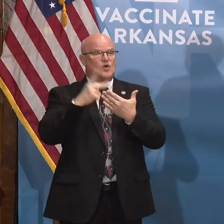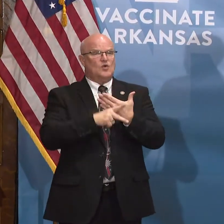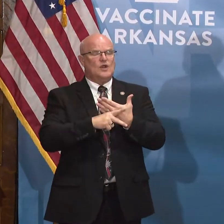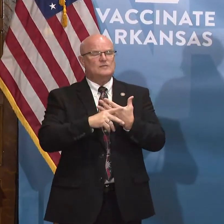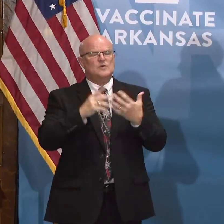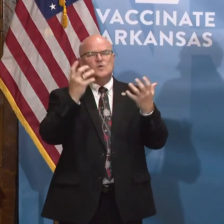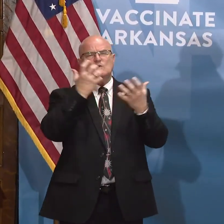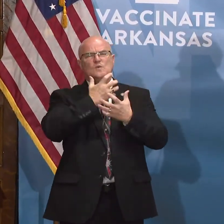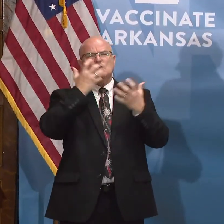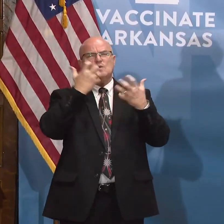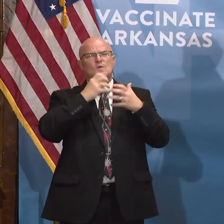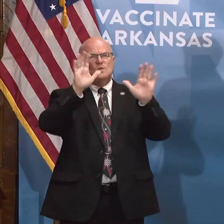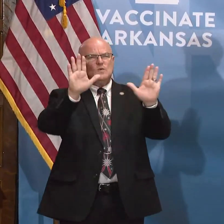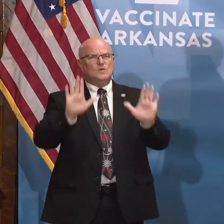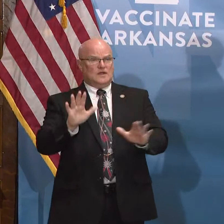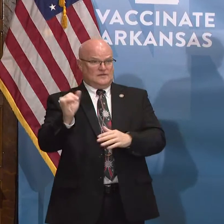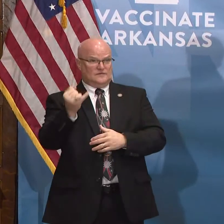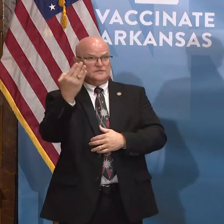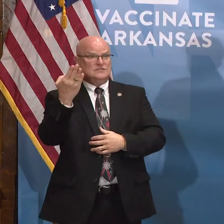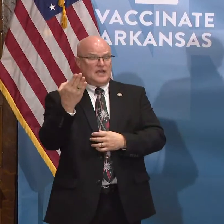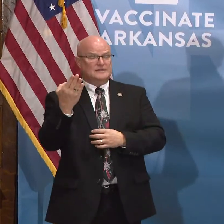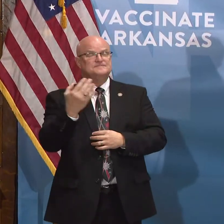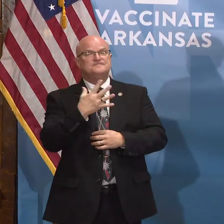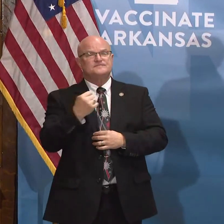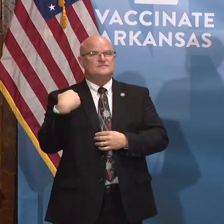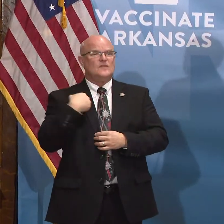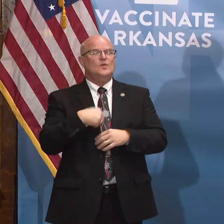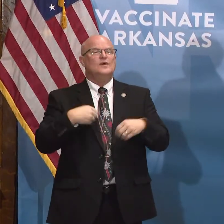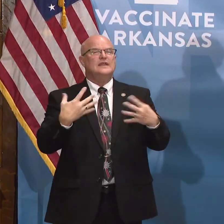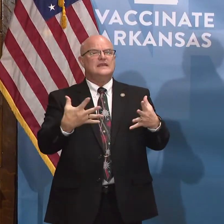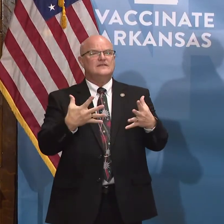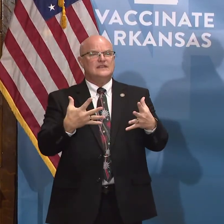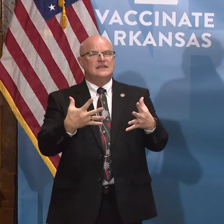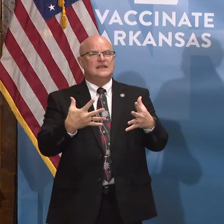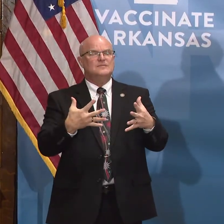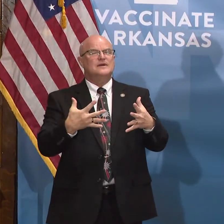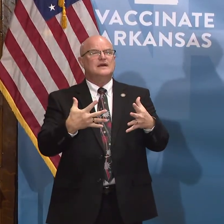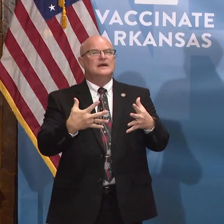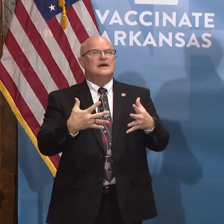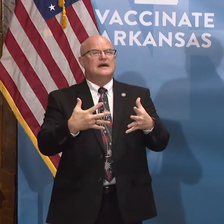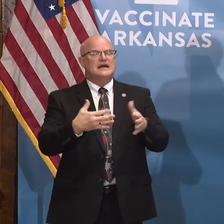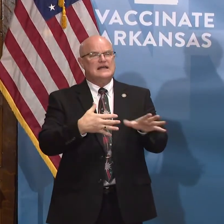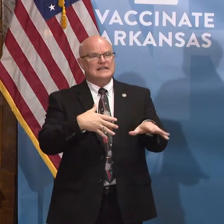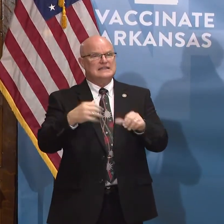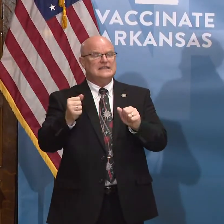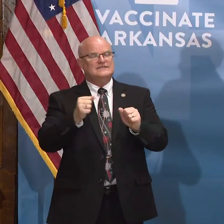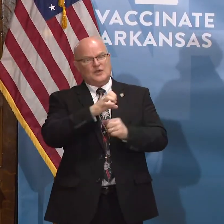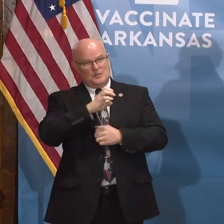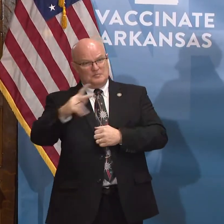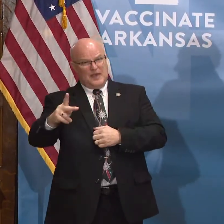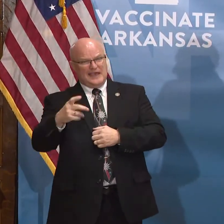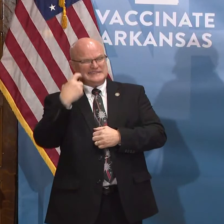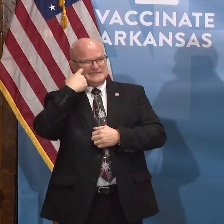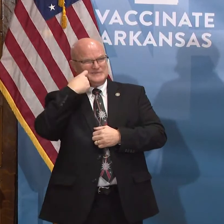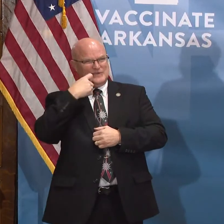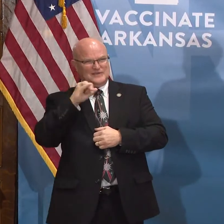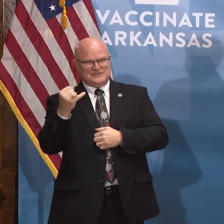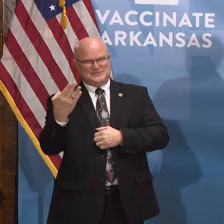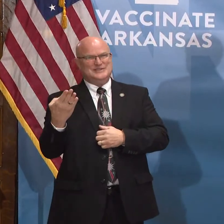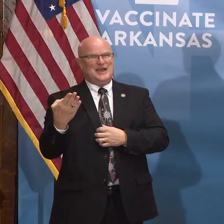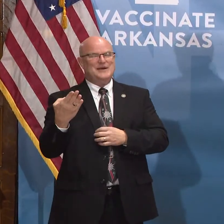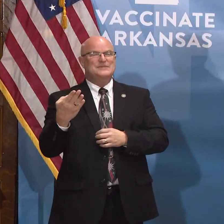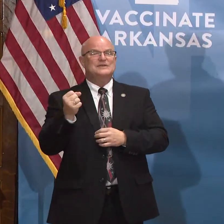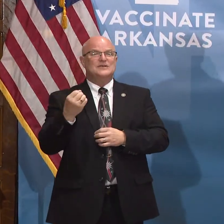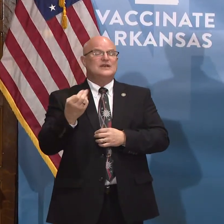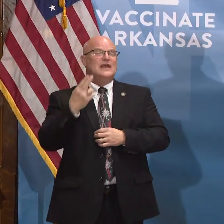done an extraordinary job, and we're giving him leave with a great deal of gratitude to return to his previous post.